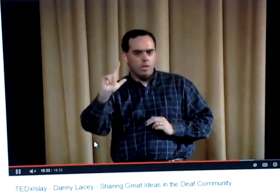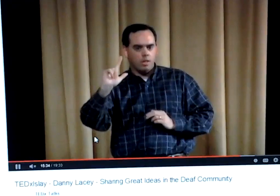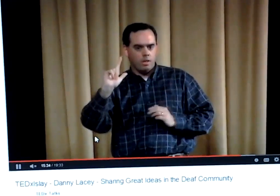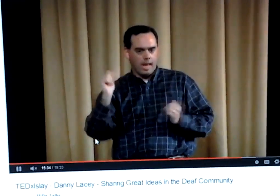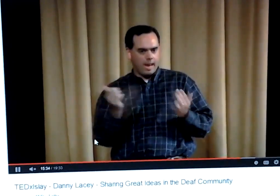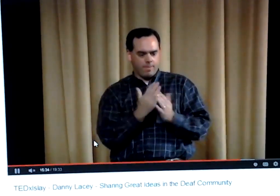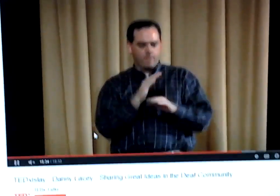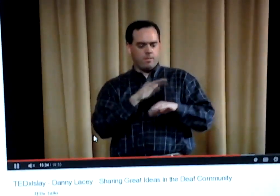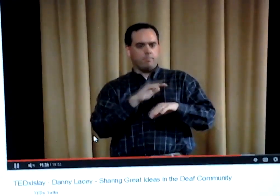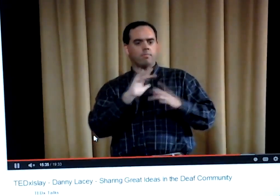They had a global system.